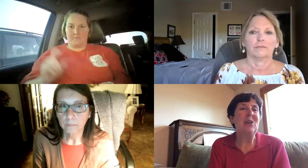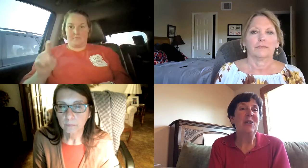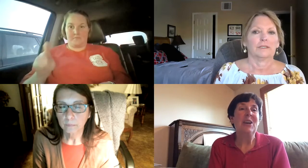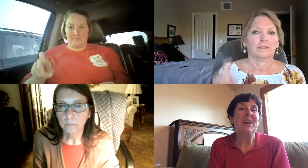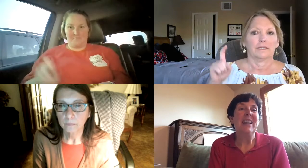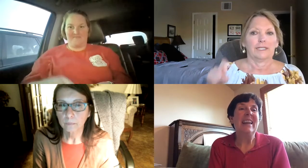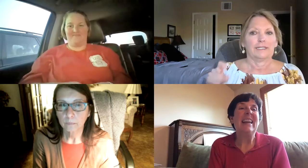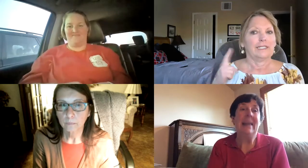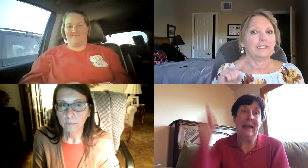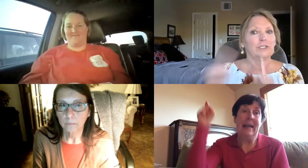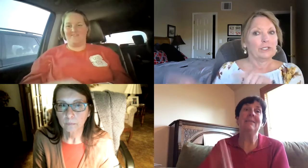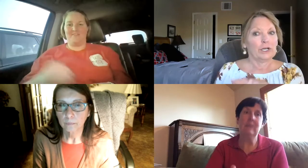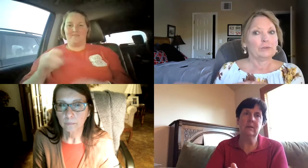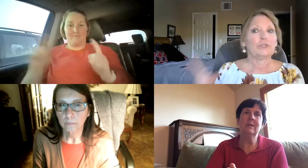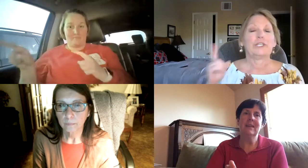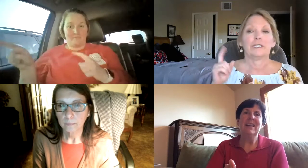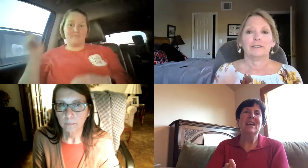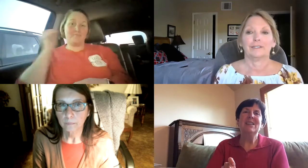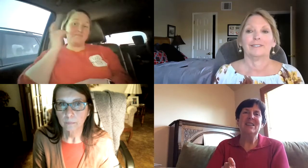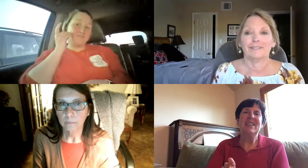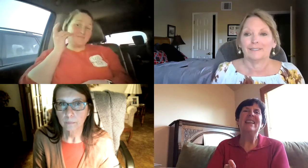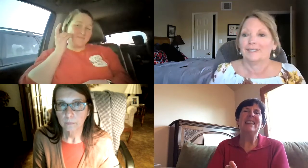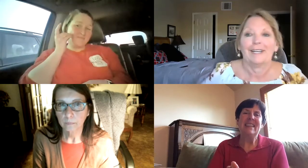So I need to go to the,